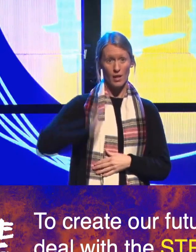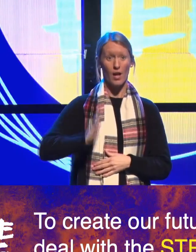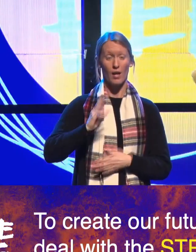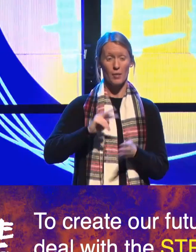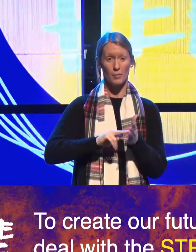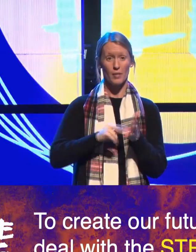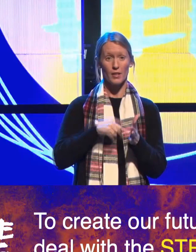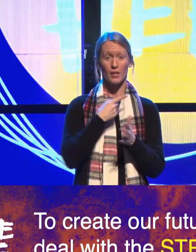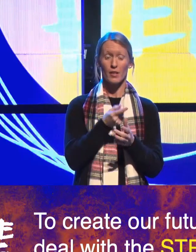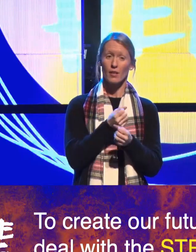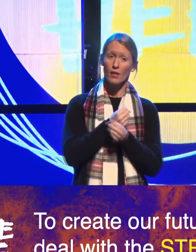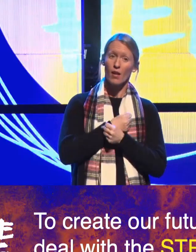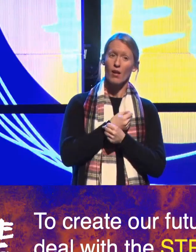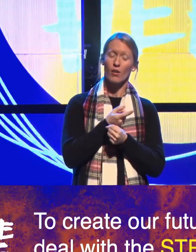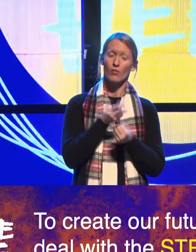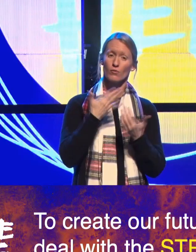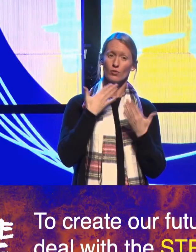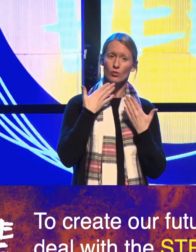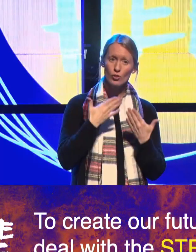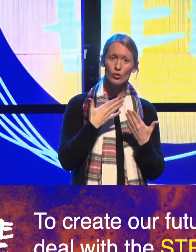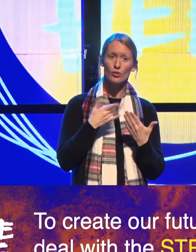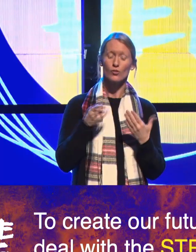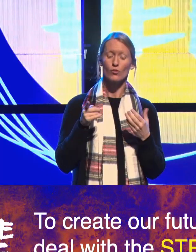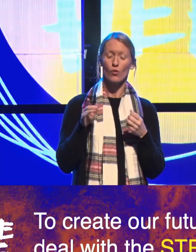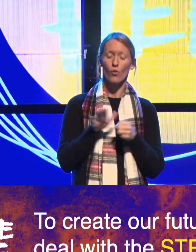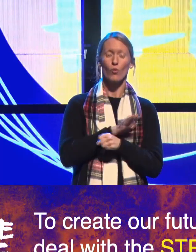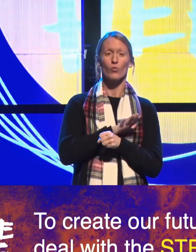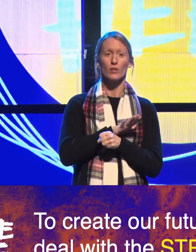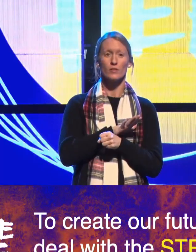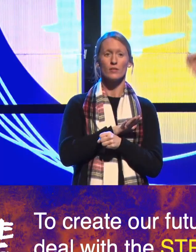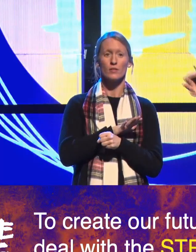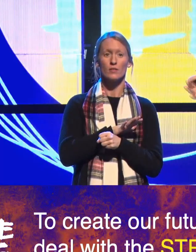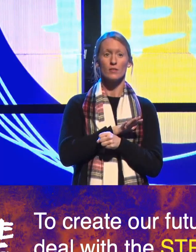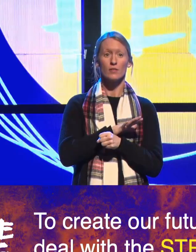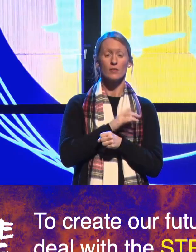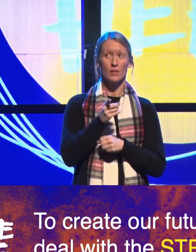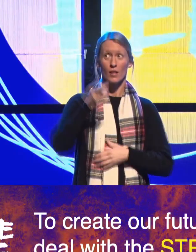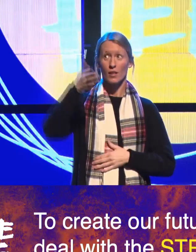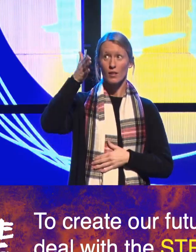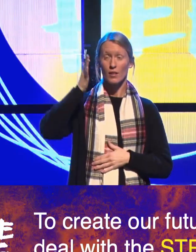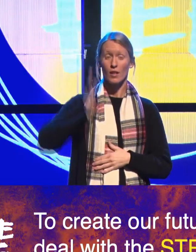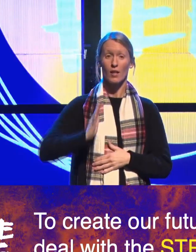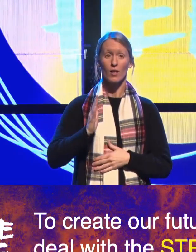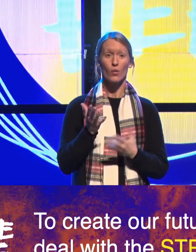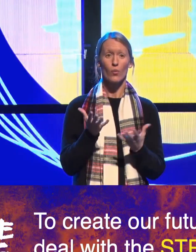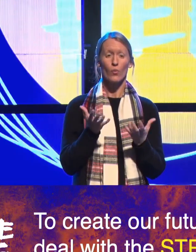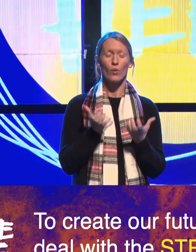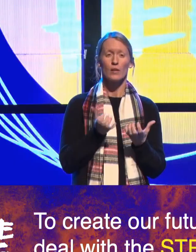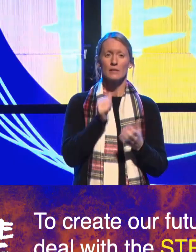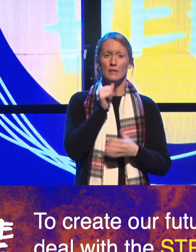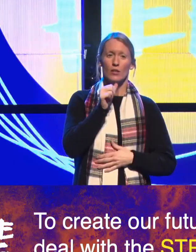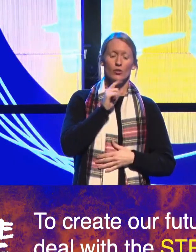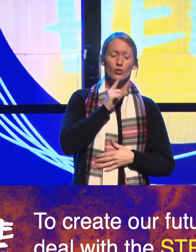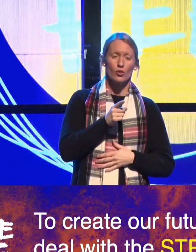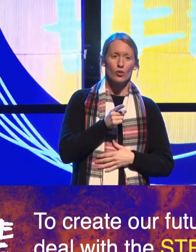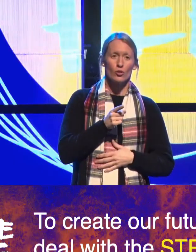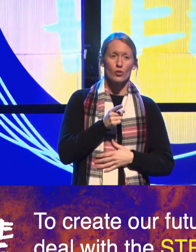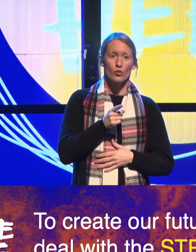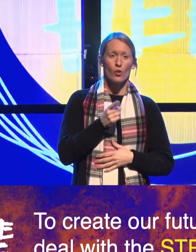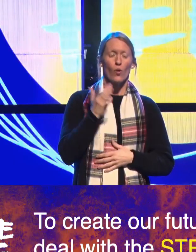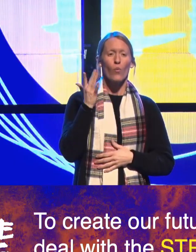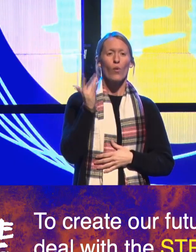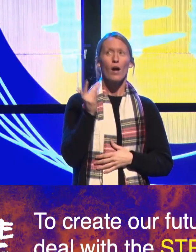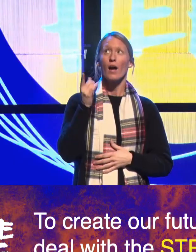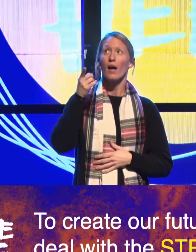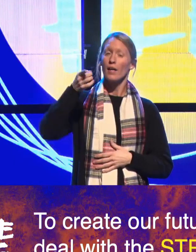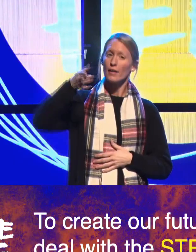is goodness and wholeness, and if God can even want, I'm not even sure about that concept, but let's say, why would